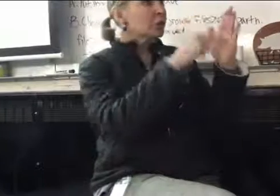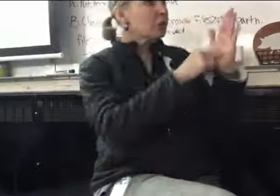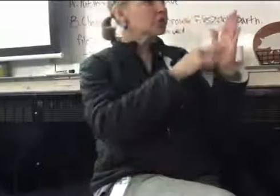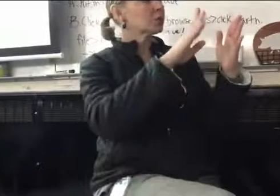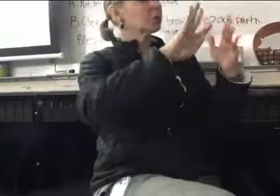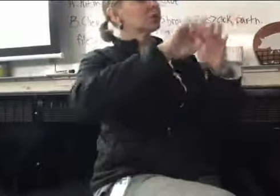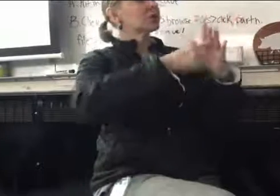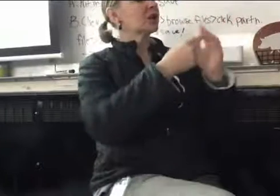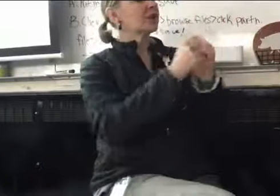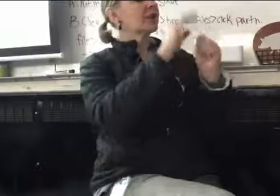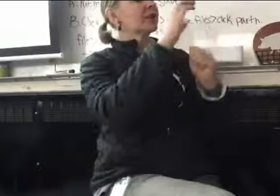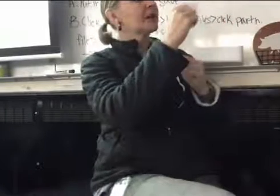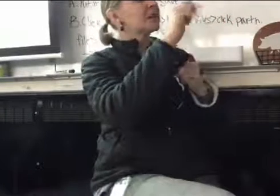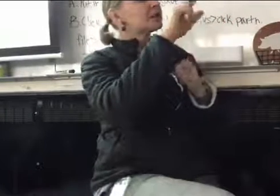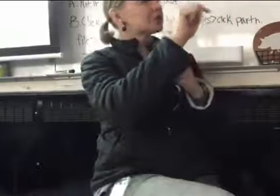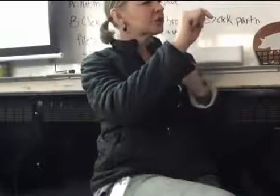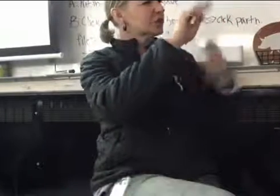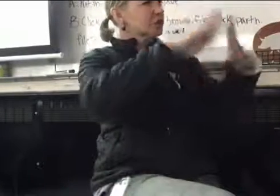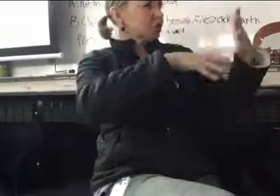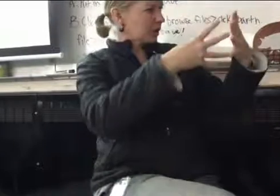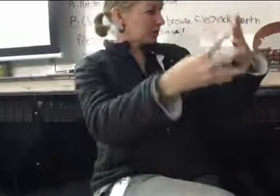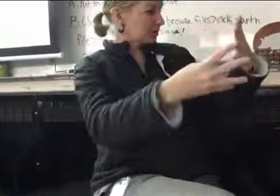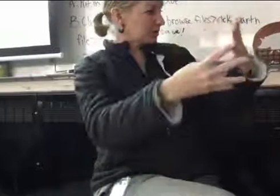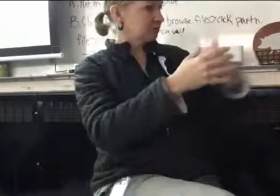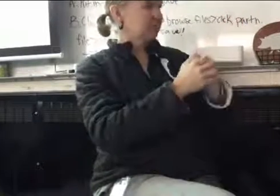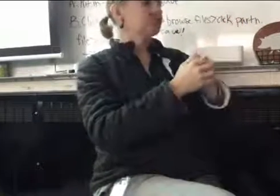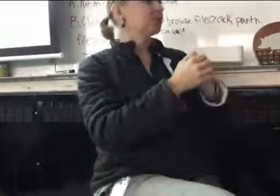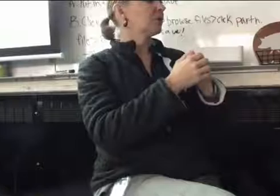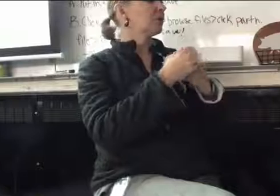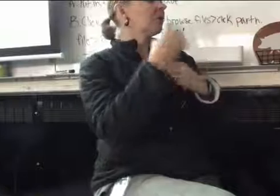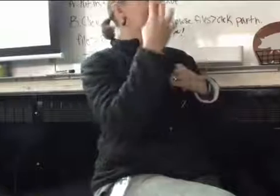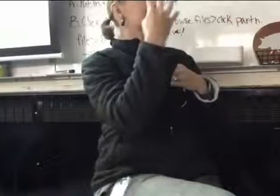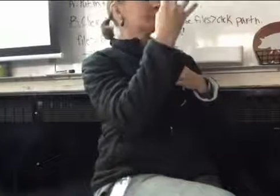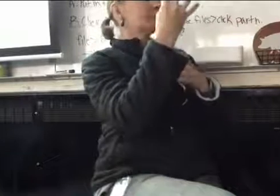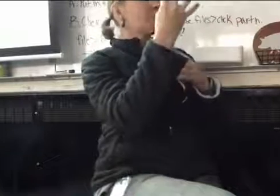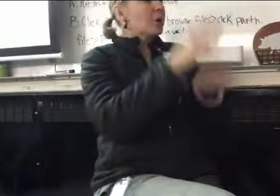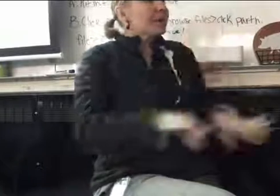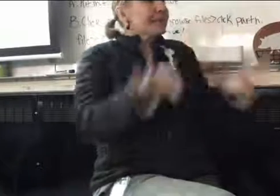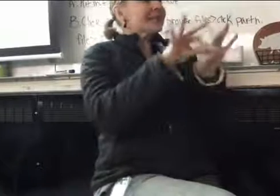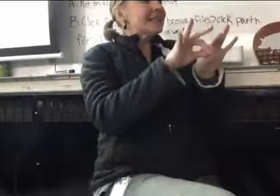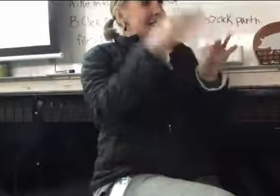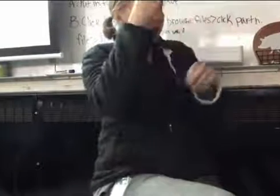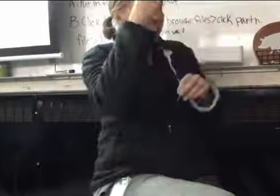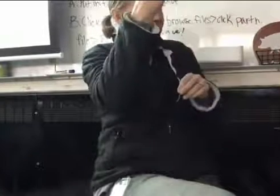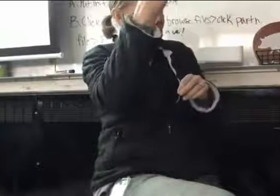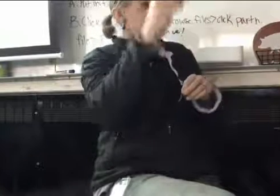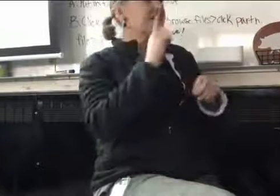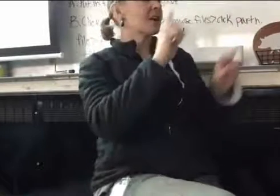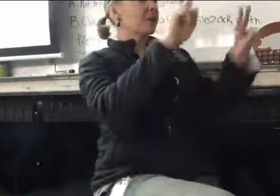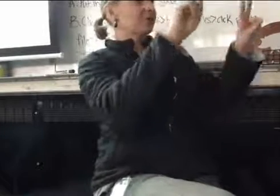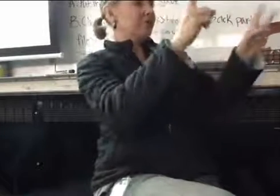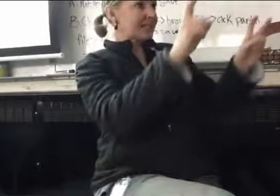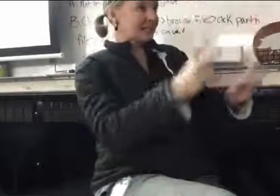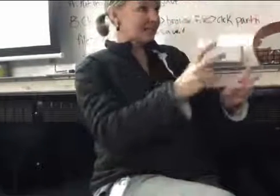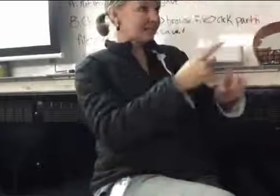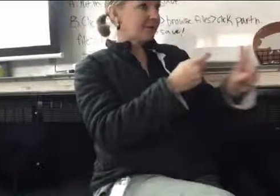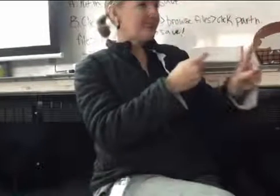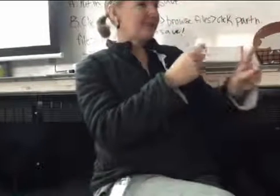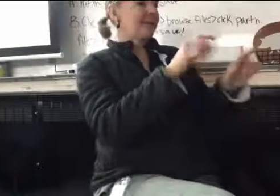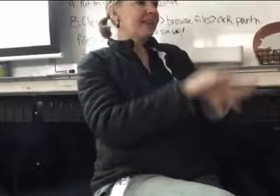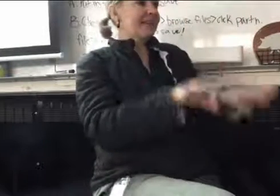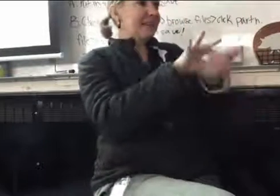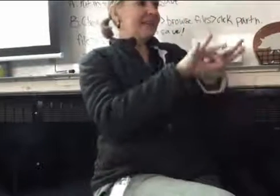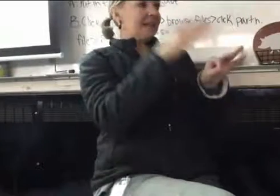What I've done is I've taken the 4 key concepts. So those bolded are the exact word-for-word phrases of the key